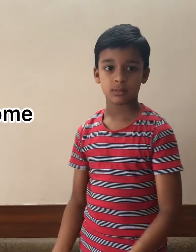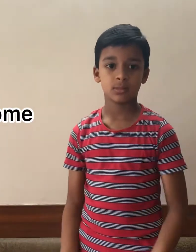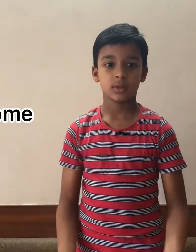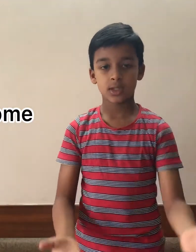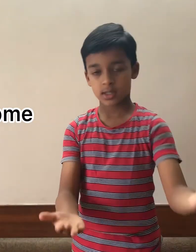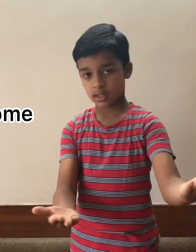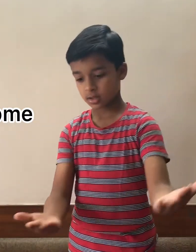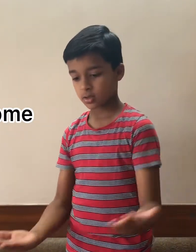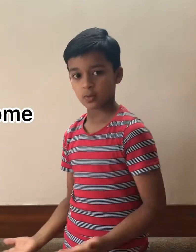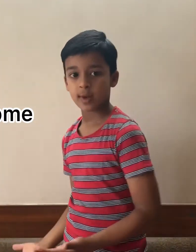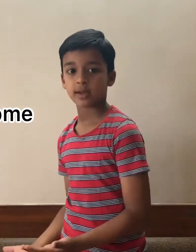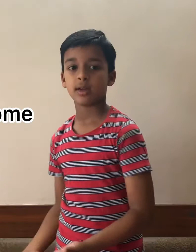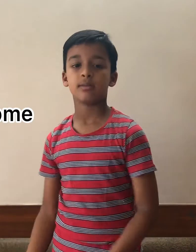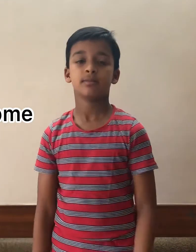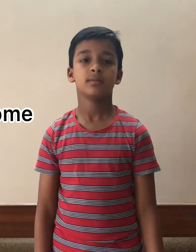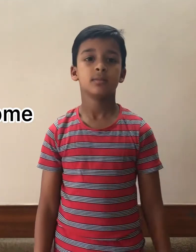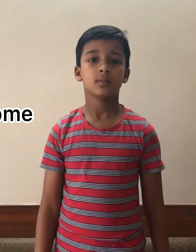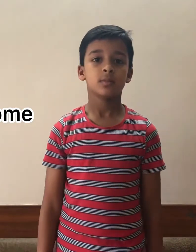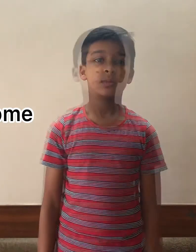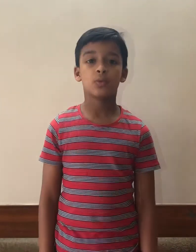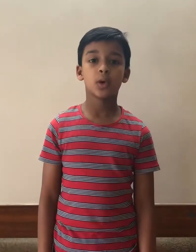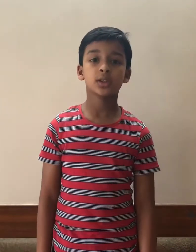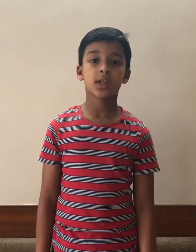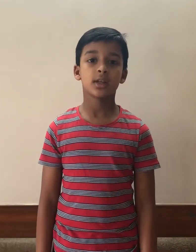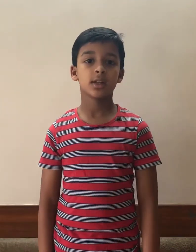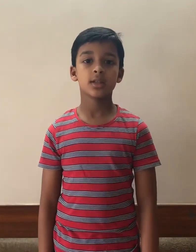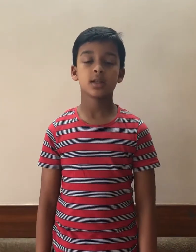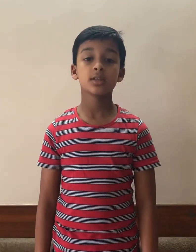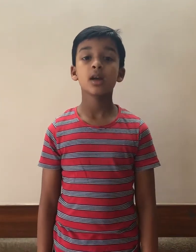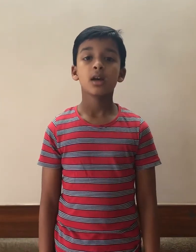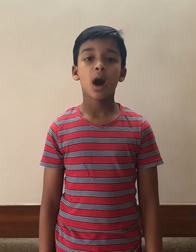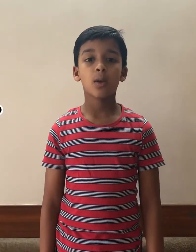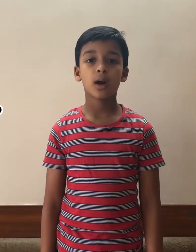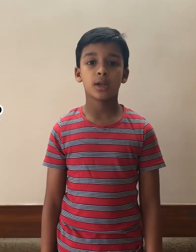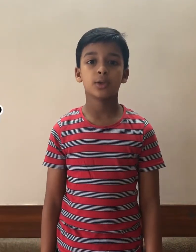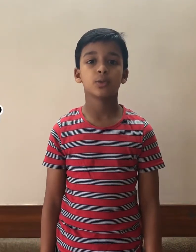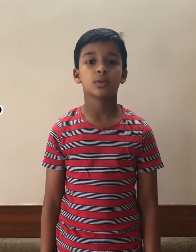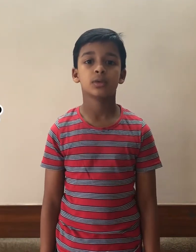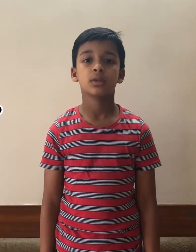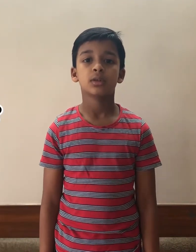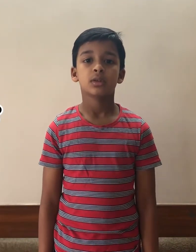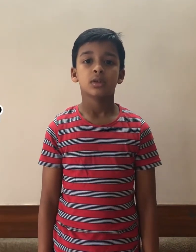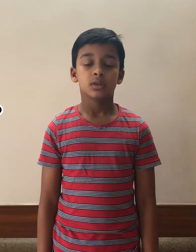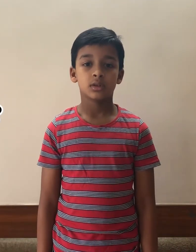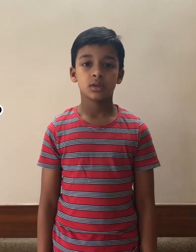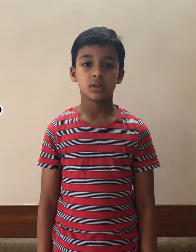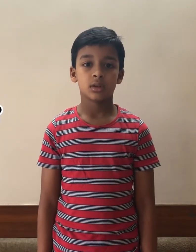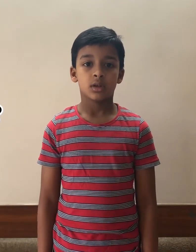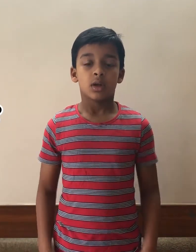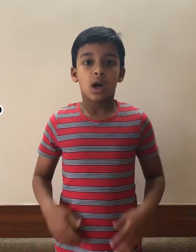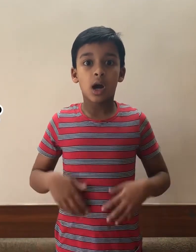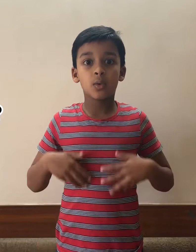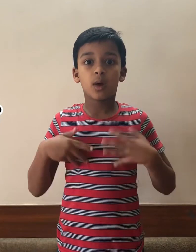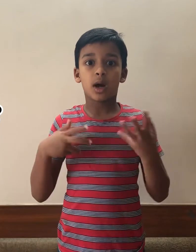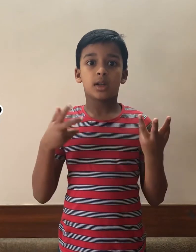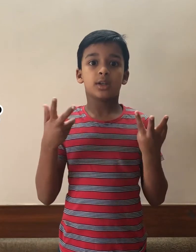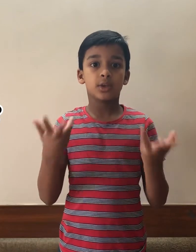This is welcome. The fourth sentence is how are you? How are you?